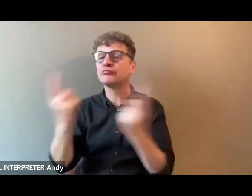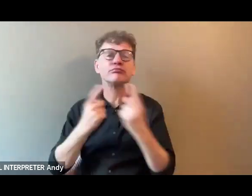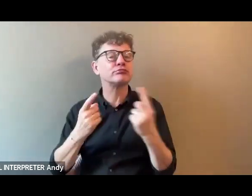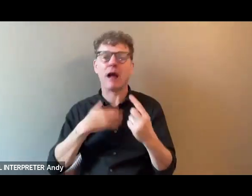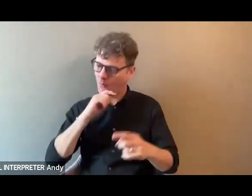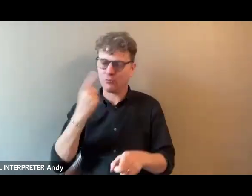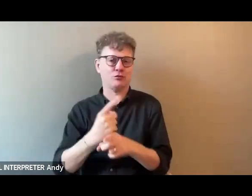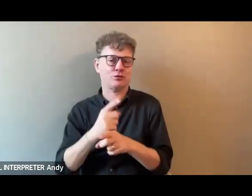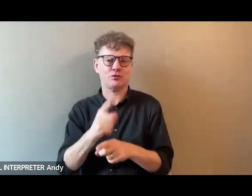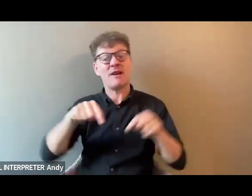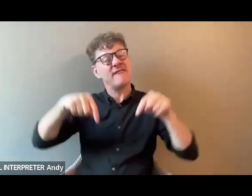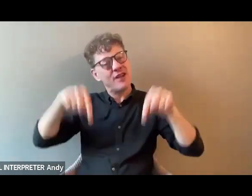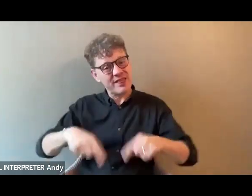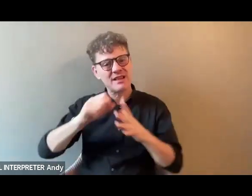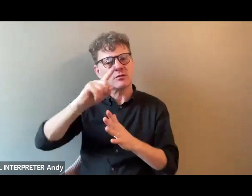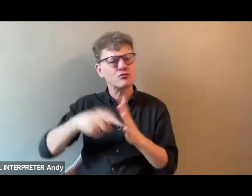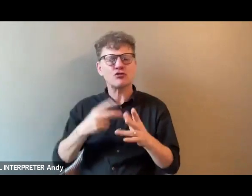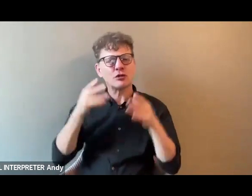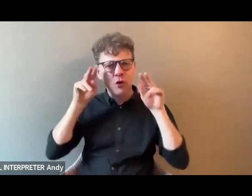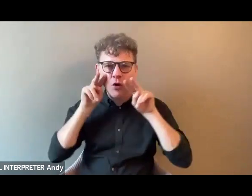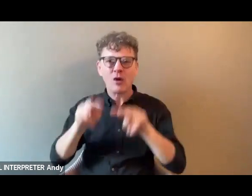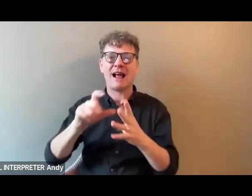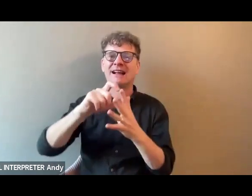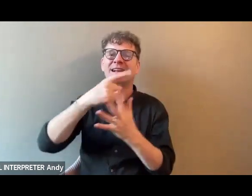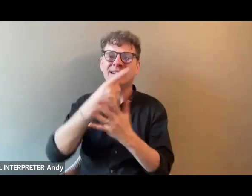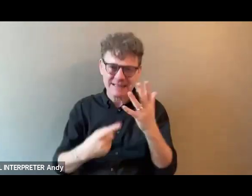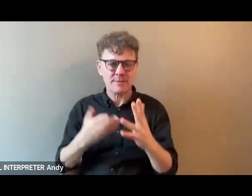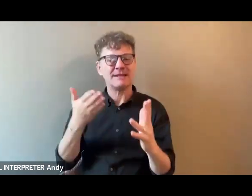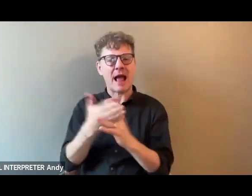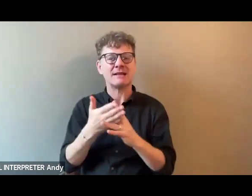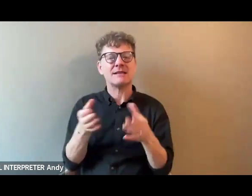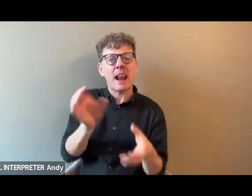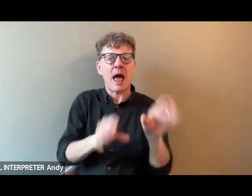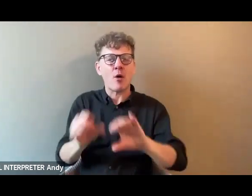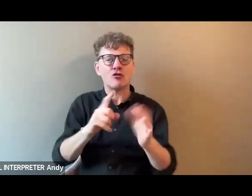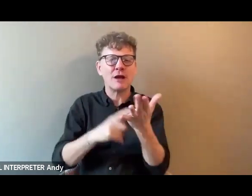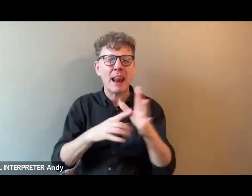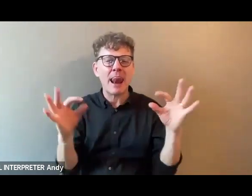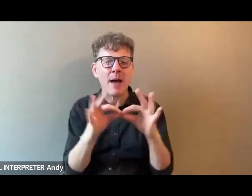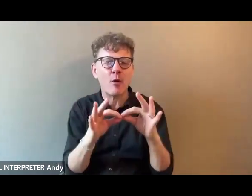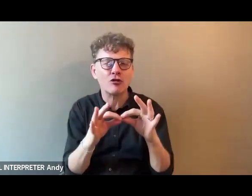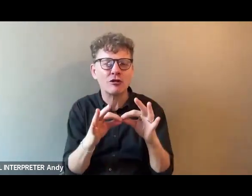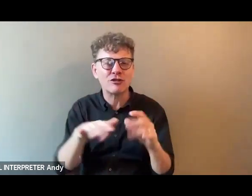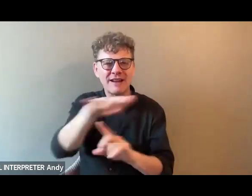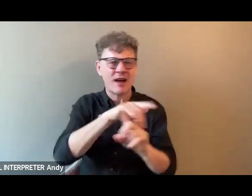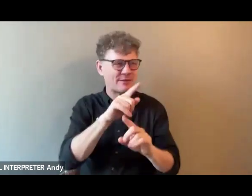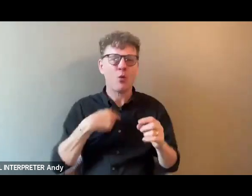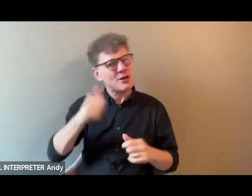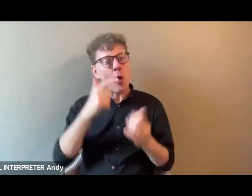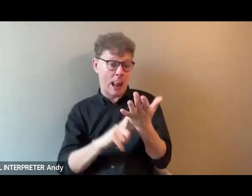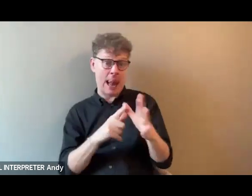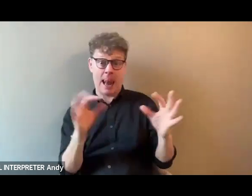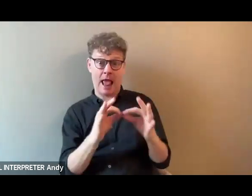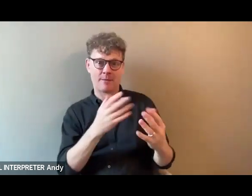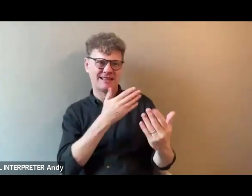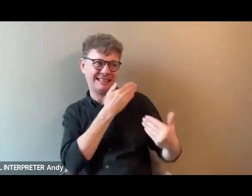But this project, we looked at the disability access in laboratory environments. We know that labs, unfortunately, are historically